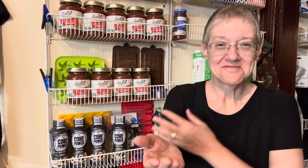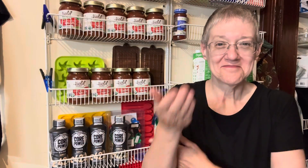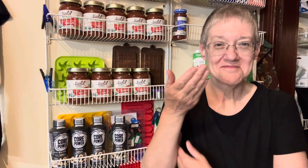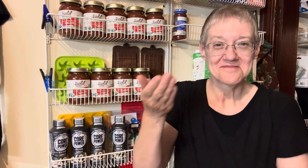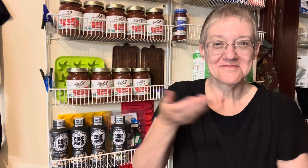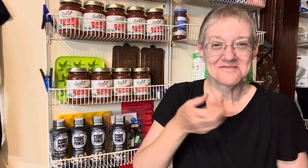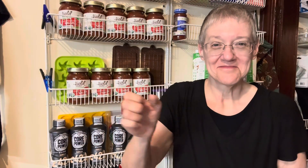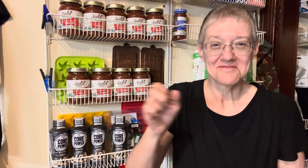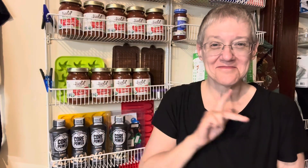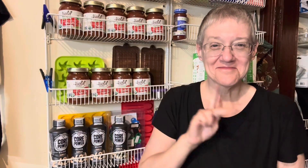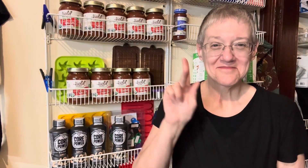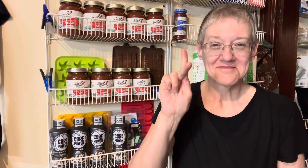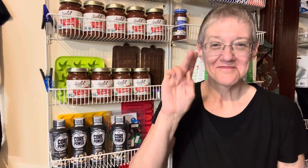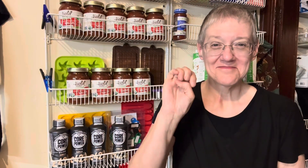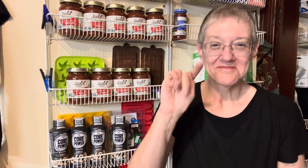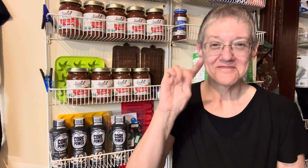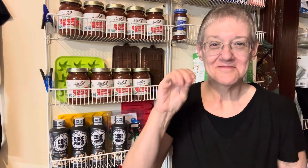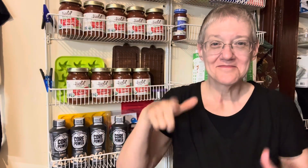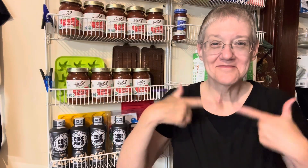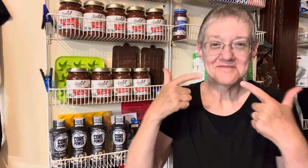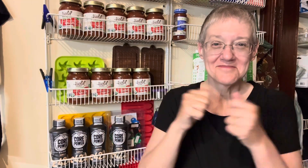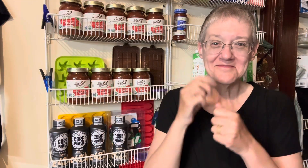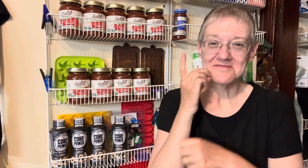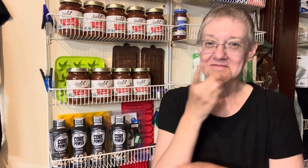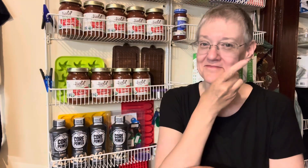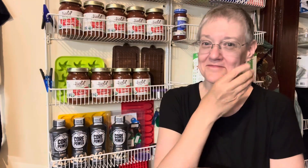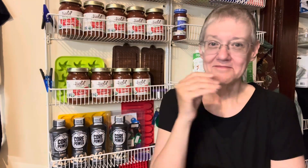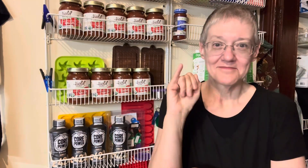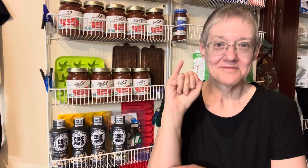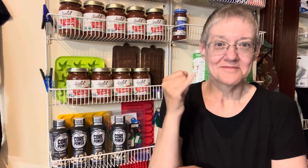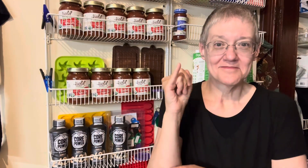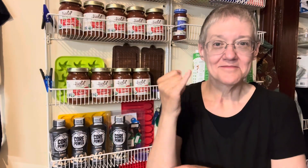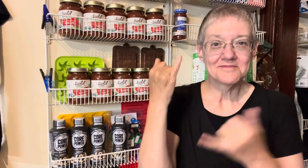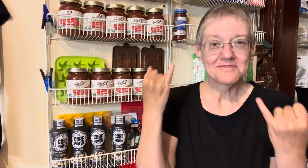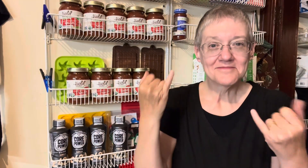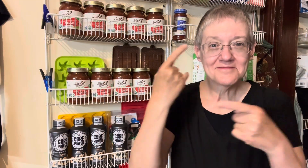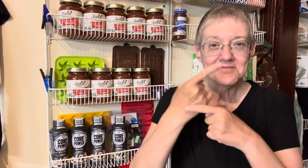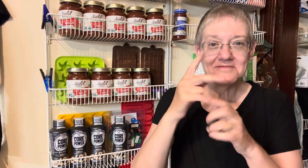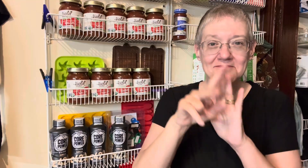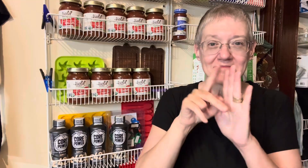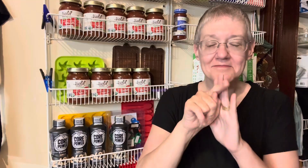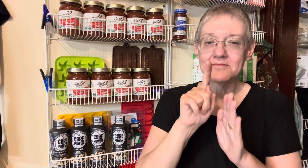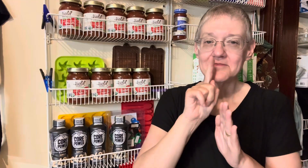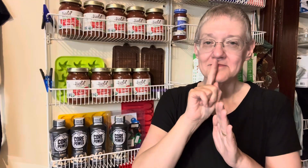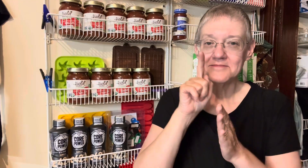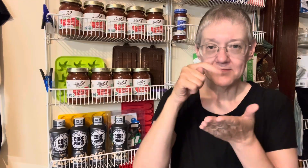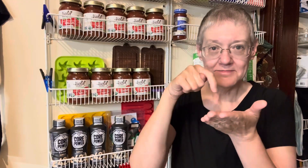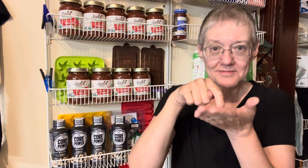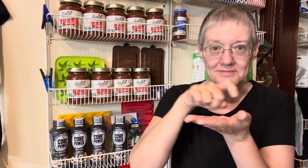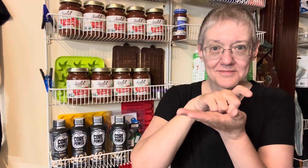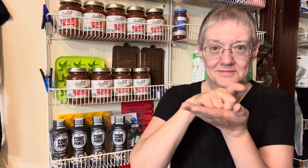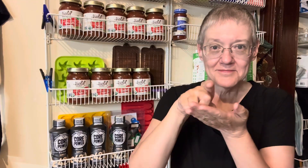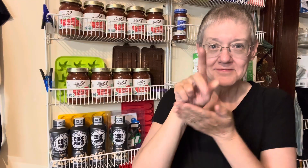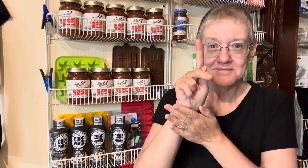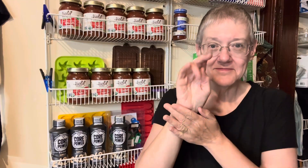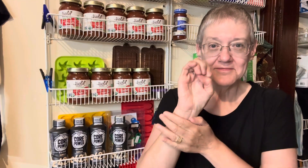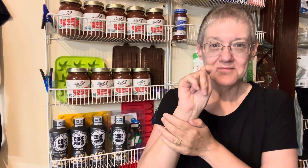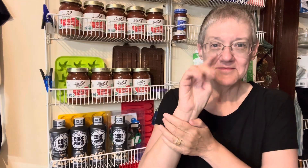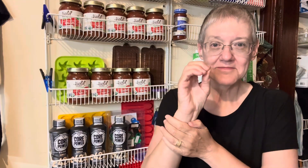Good morning and welcome back to Keto Living with Dale and Judith. Today's video is this week's